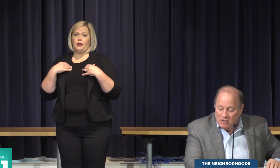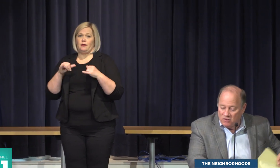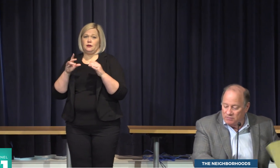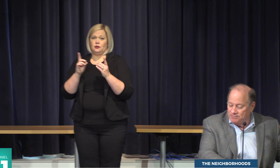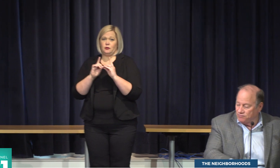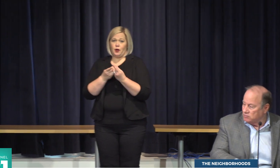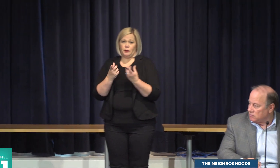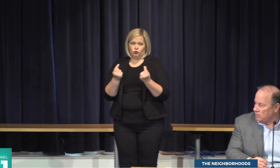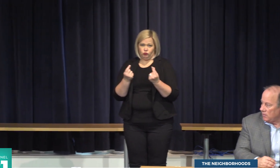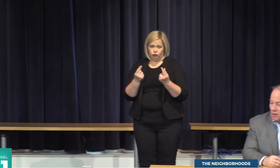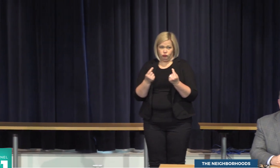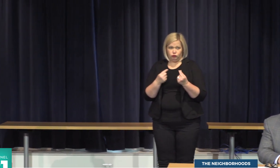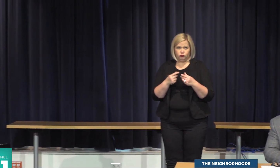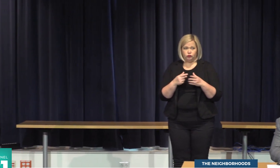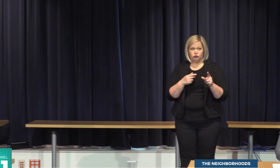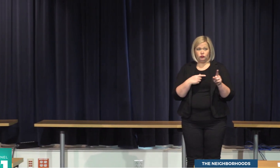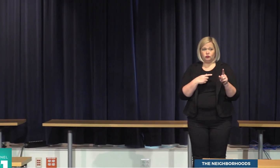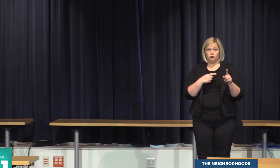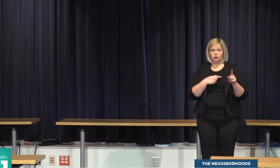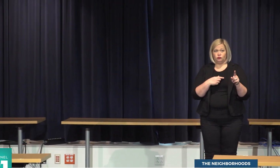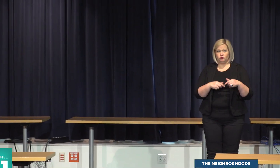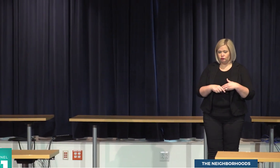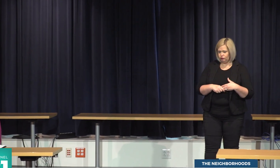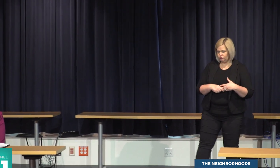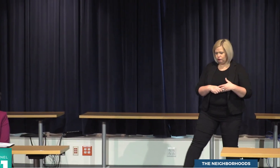doing. Denise?